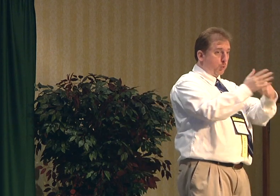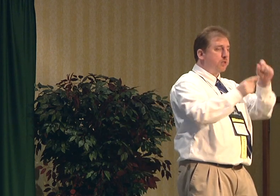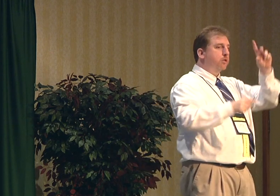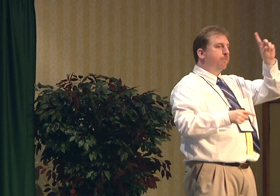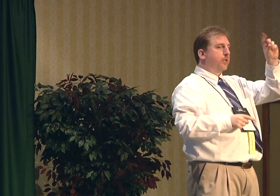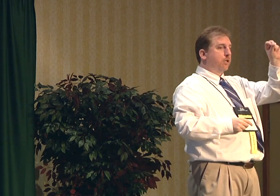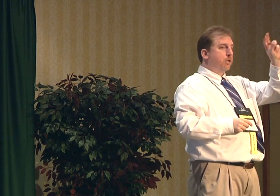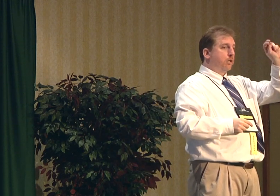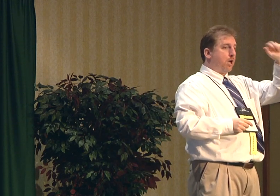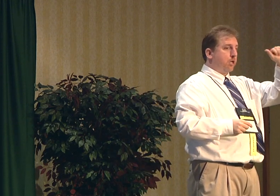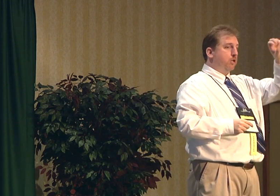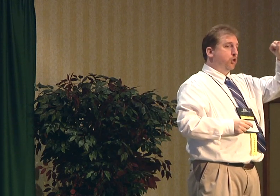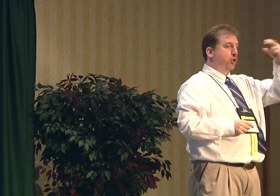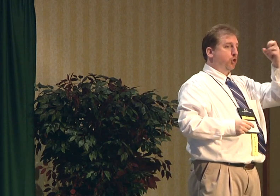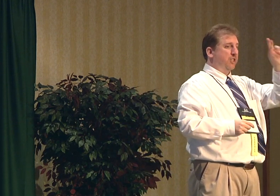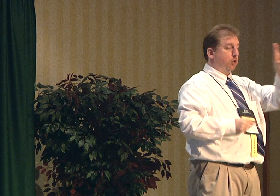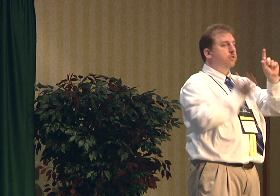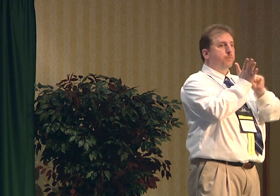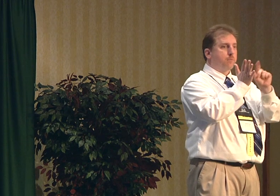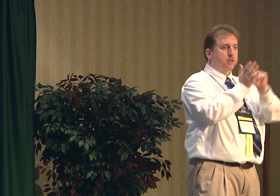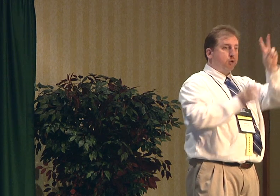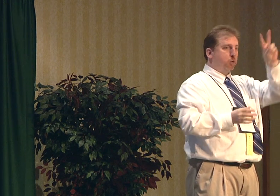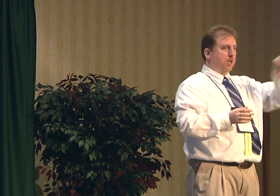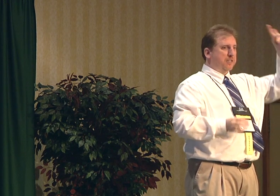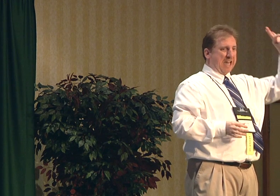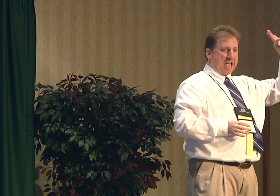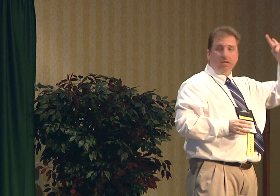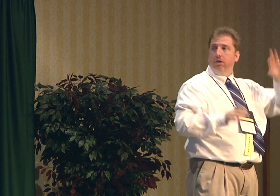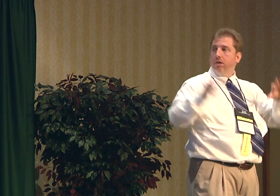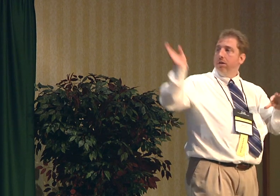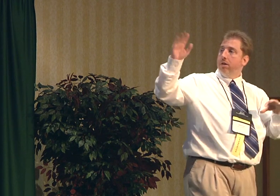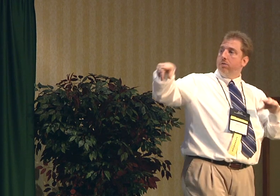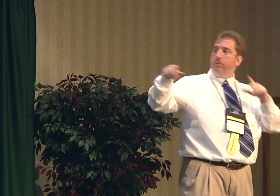The next research I want to show you is from Donna Schreiner, which was published in 2000.